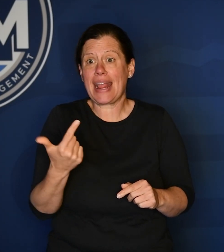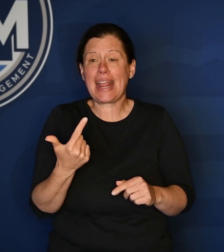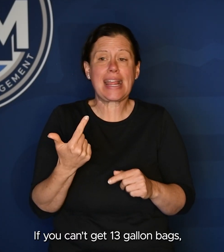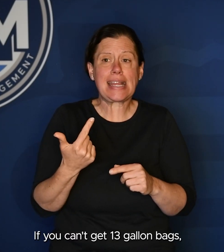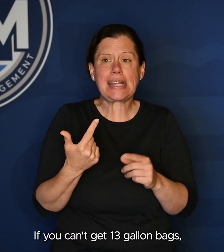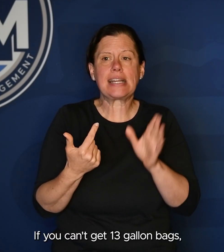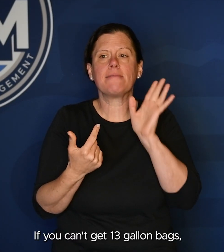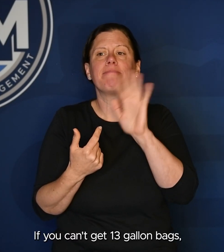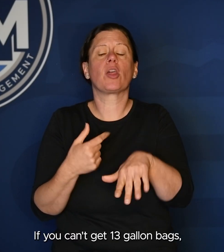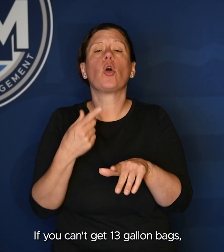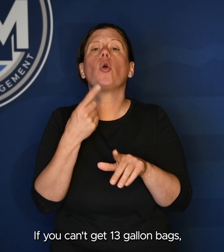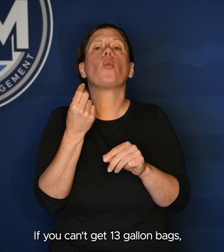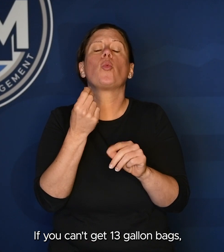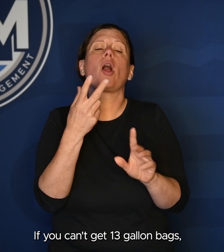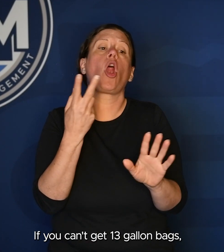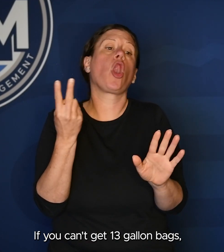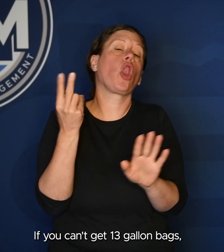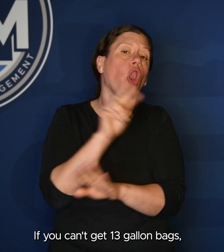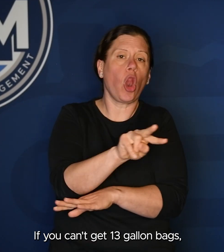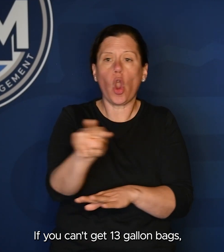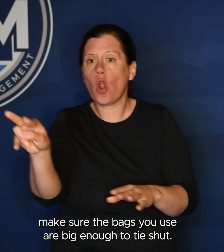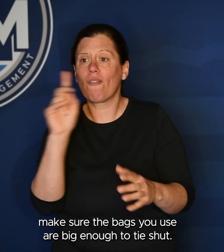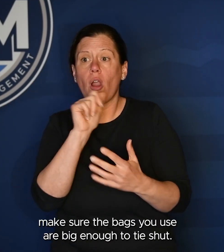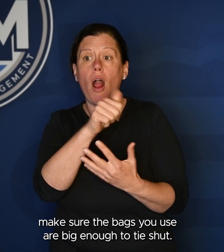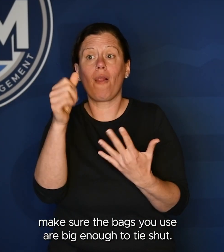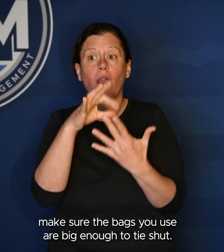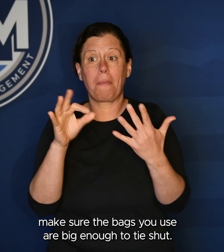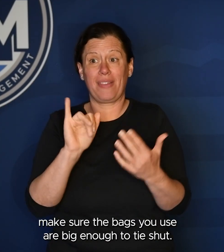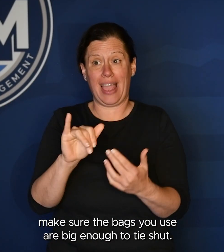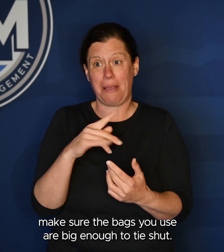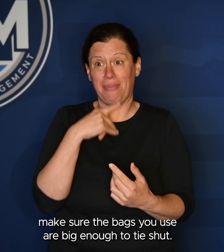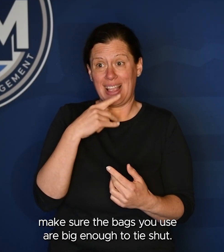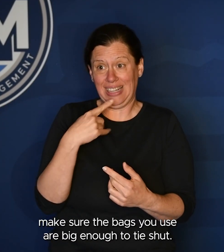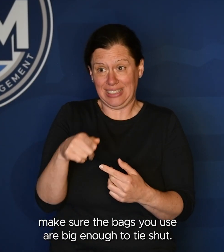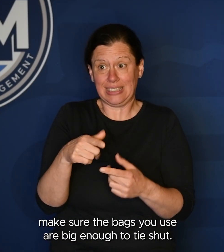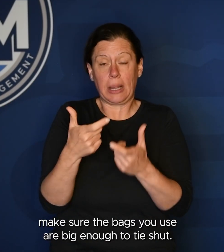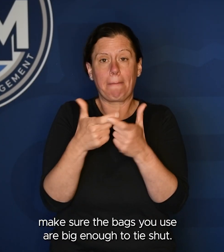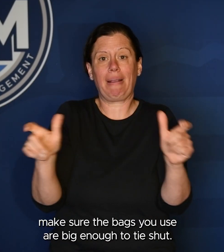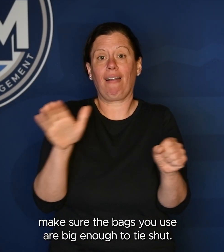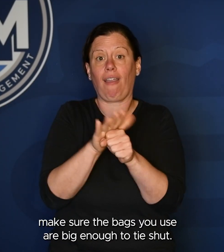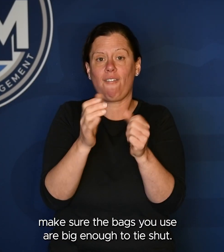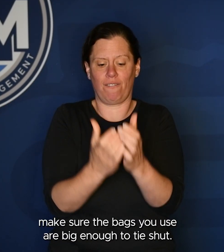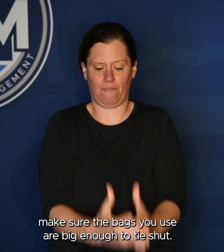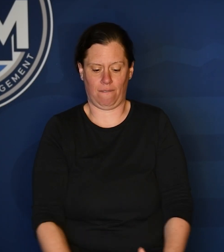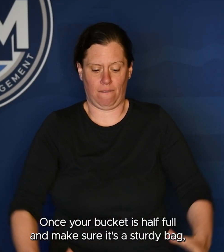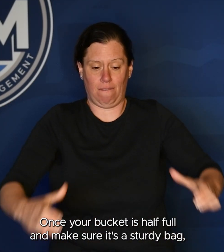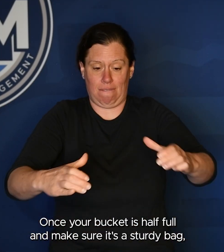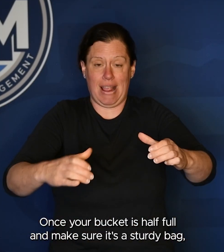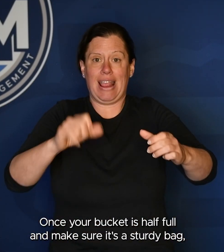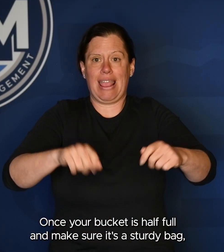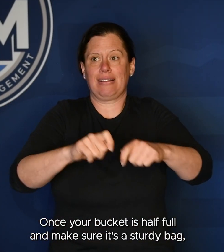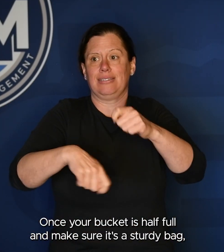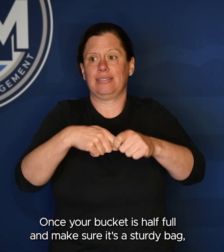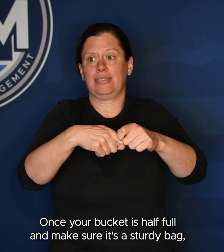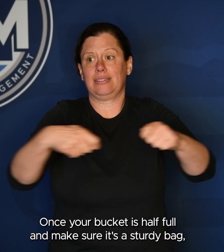If you can't get 13-gallon bags, make sure the bags you use are big enough to tie shut once your bucket is half